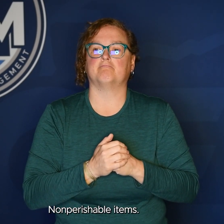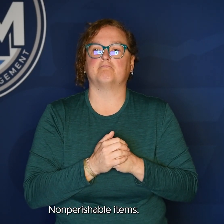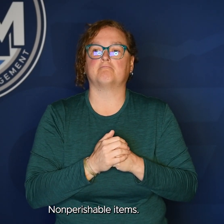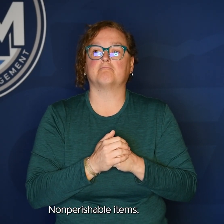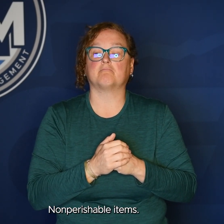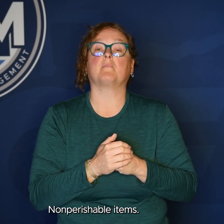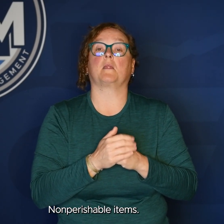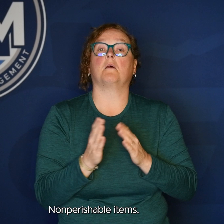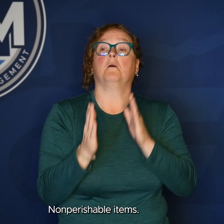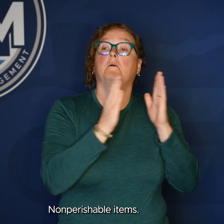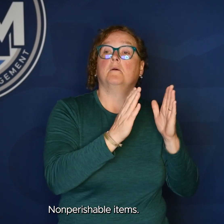non-perishable items,